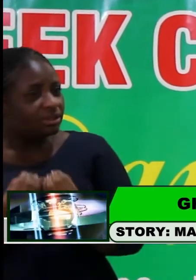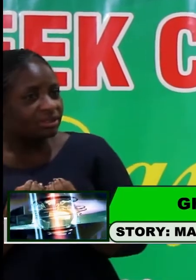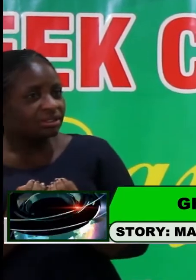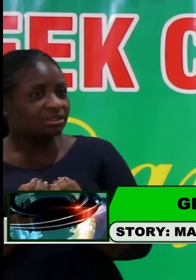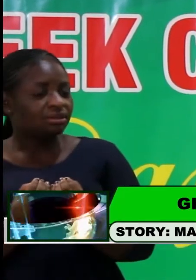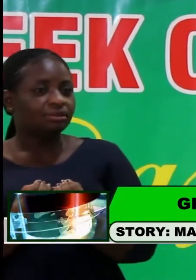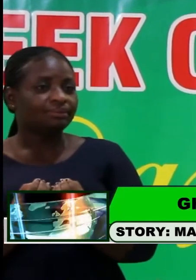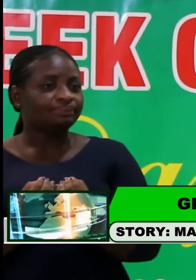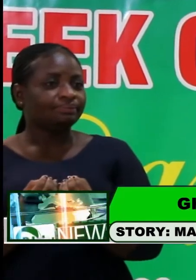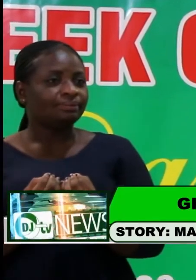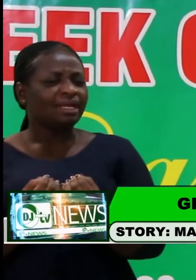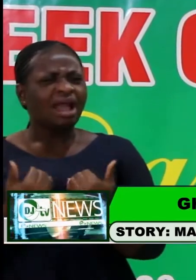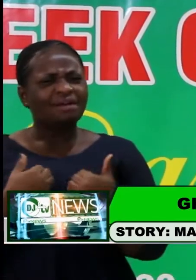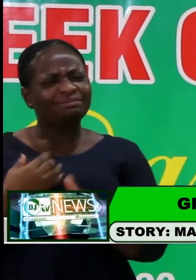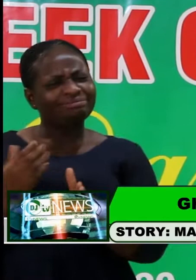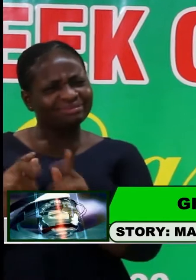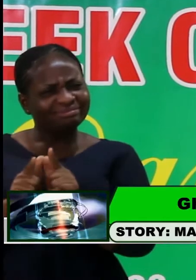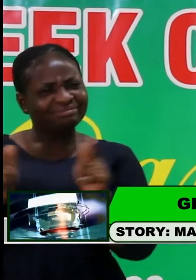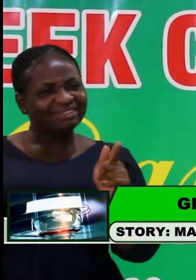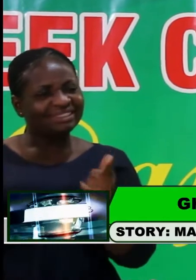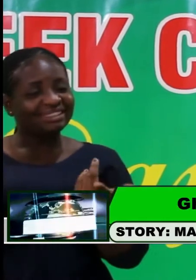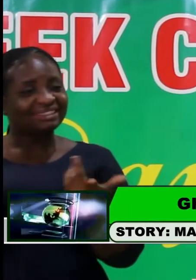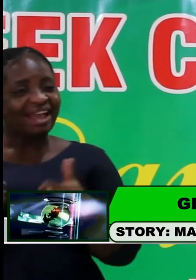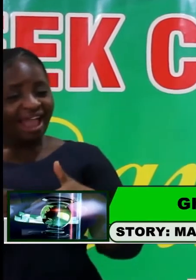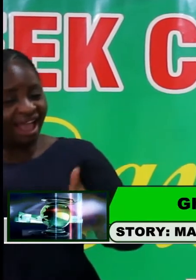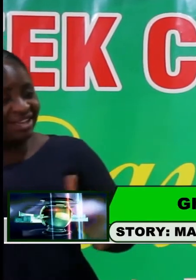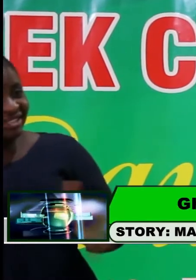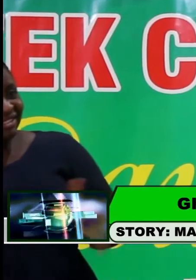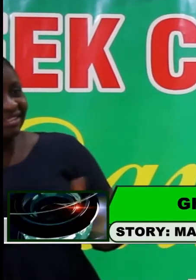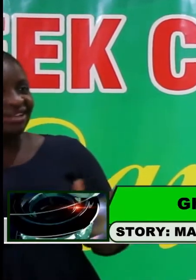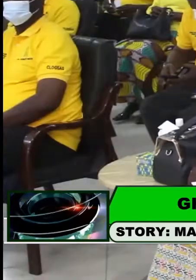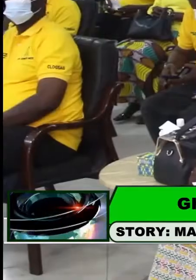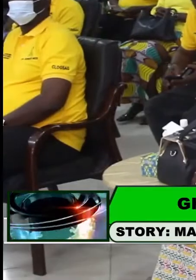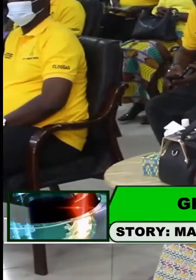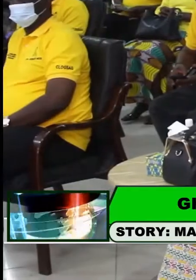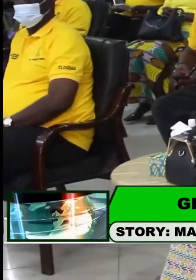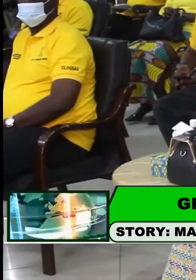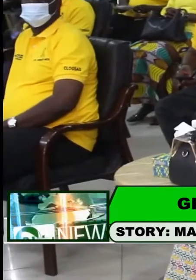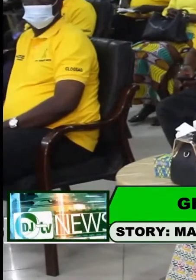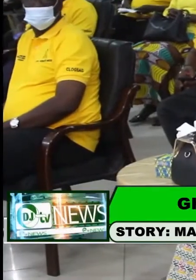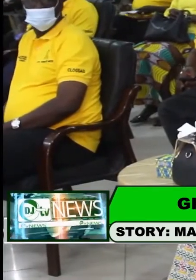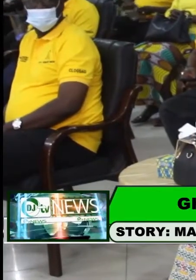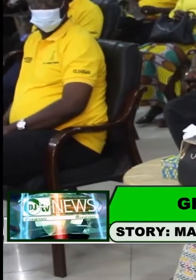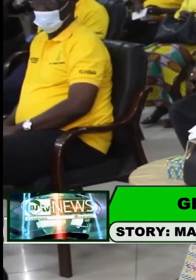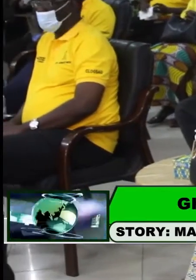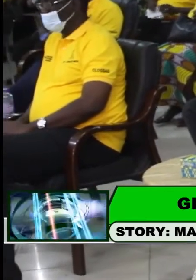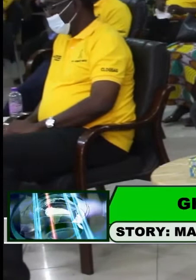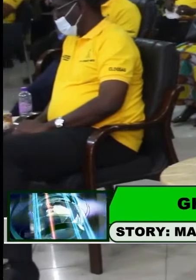have got, we've got a broader national asset declaration regime. Our code of conduct deals with that.